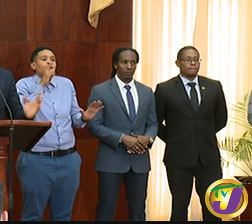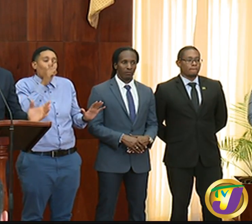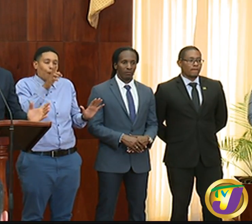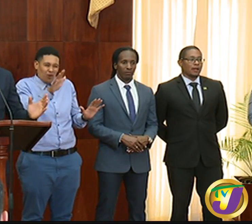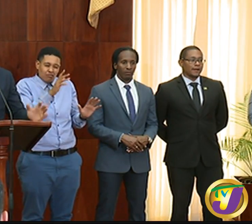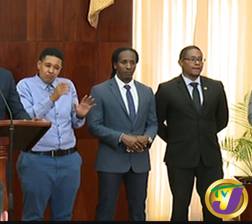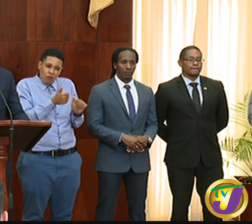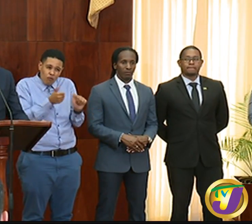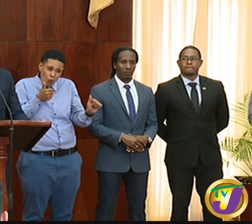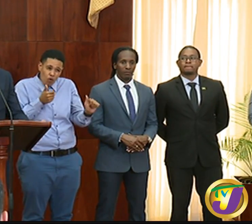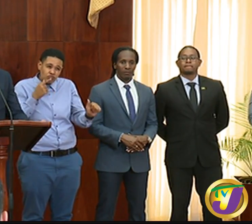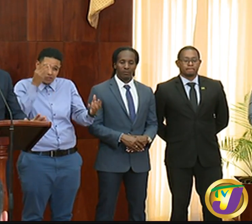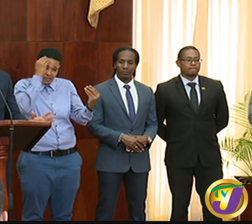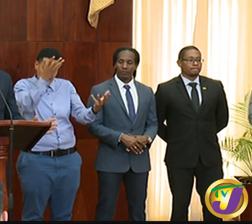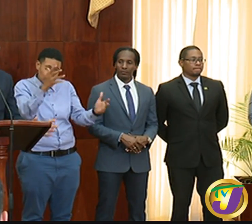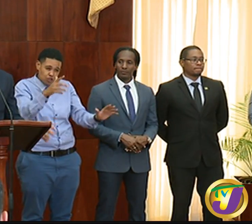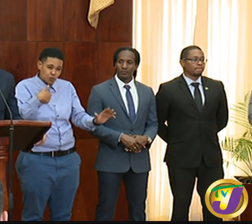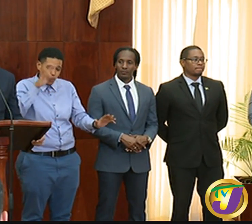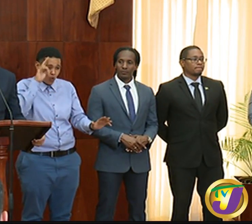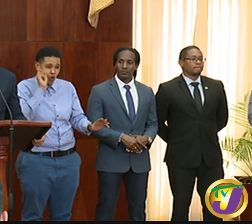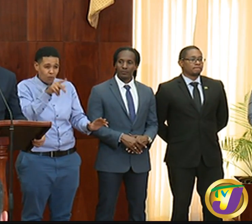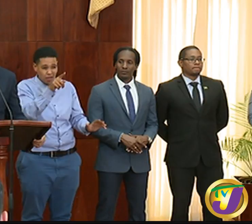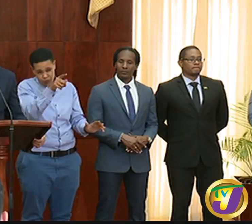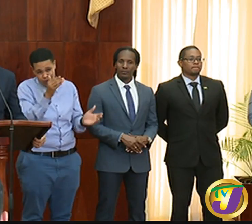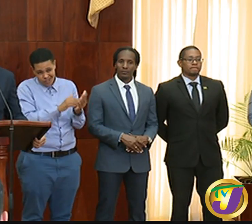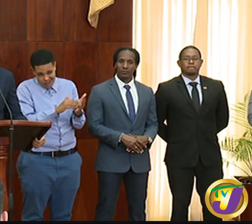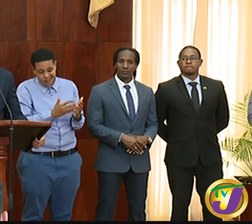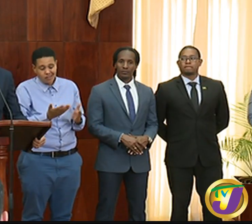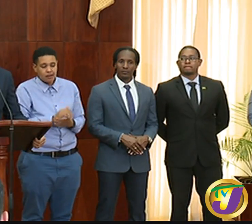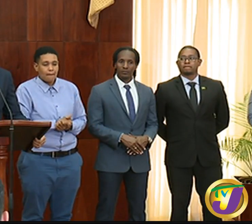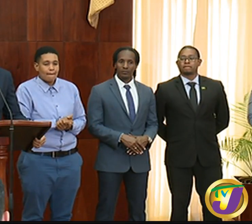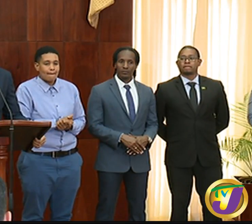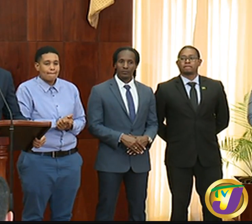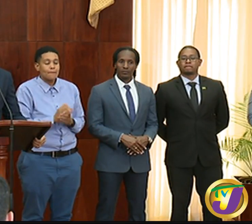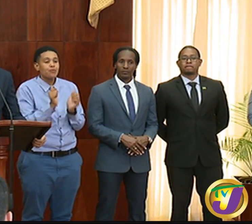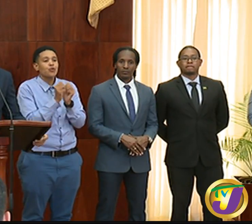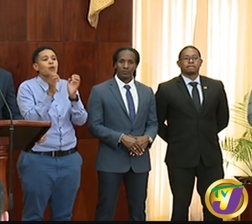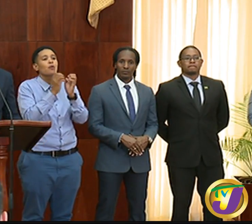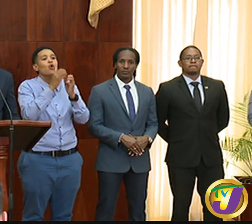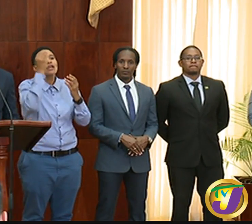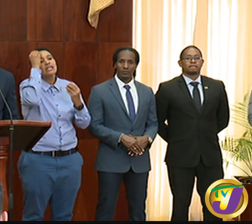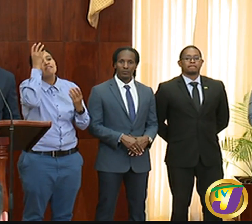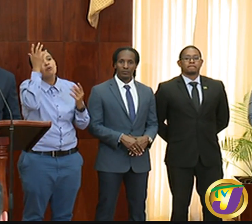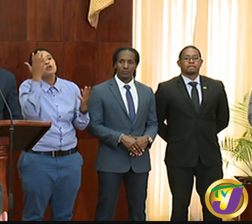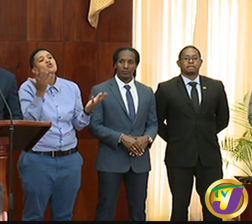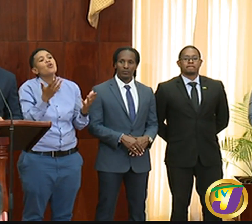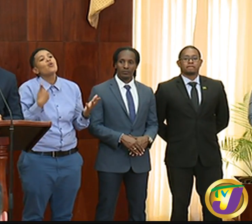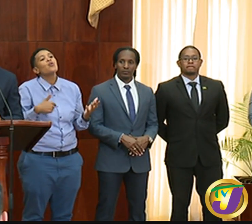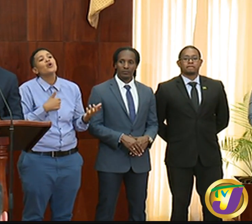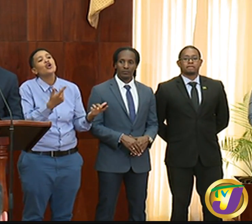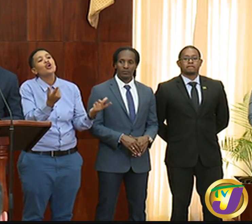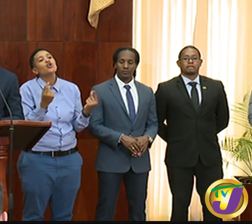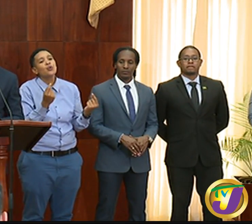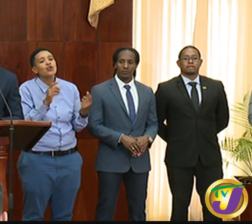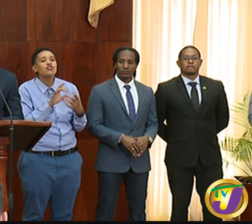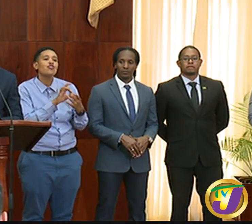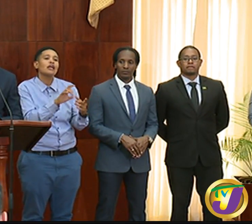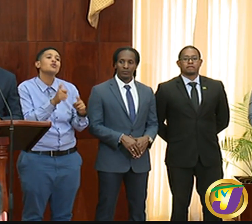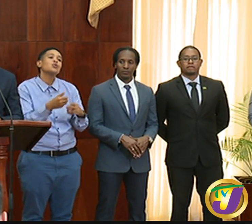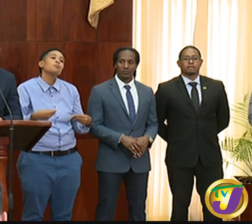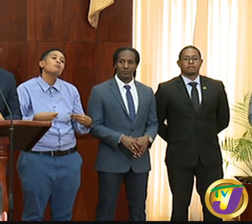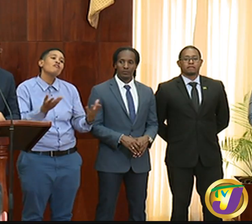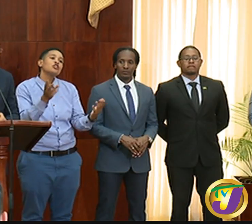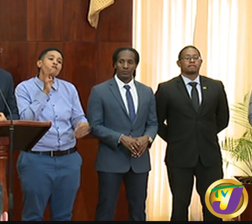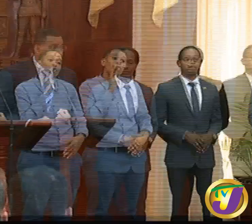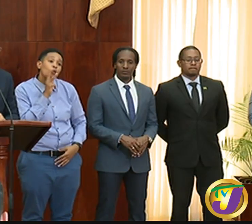So having said that, we will come back to you again with more information on what we are doing regarding the provision